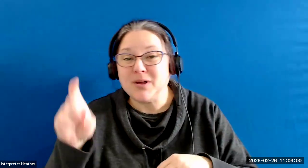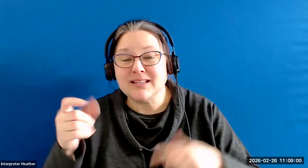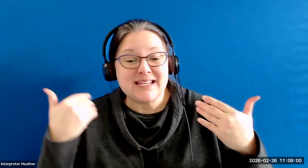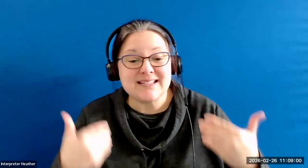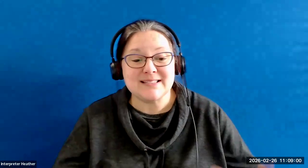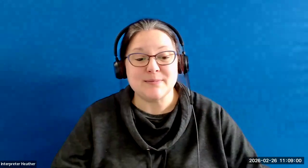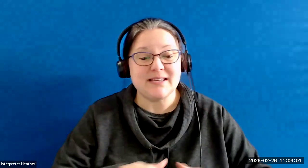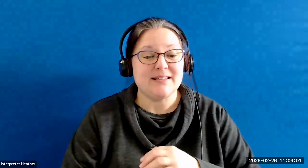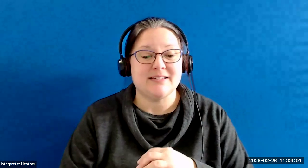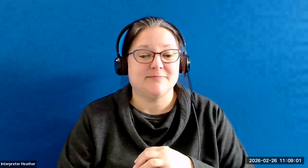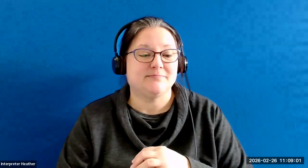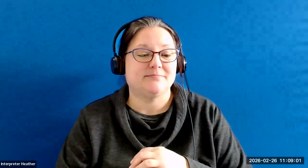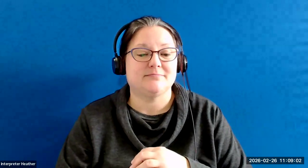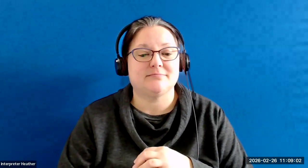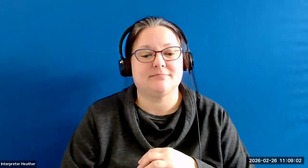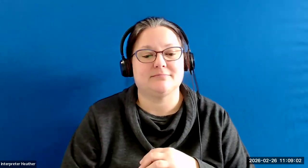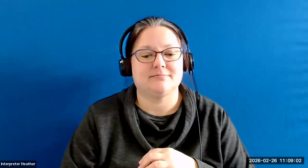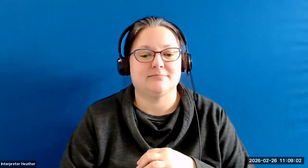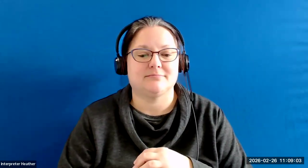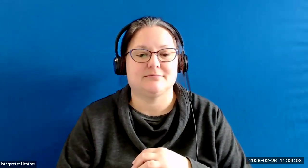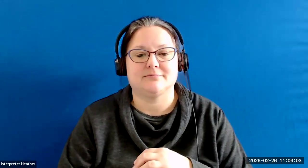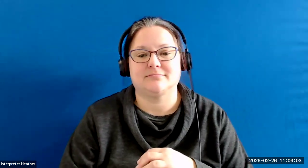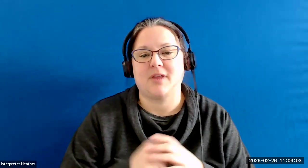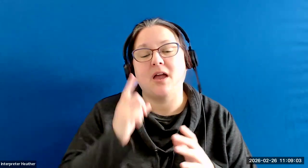someone needs me. For once in